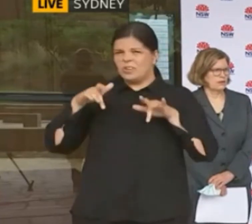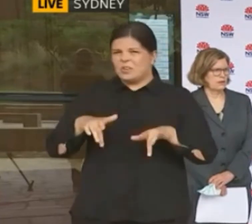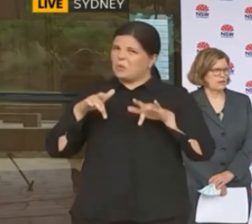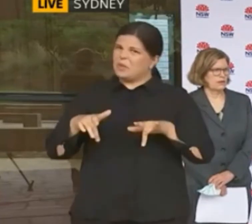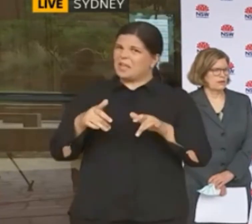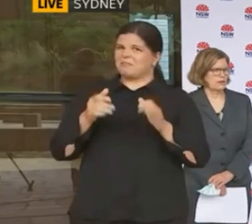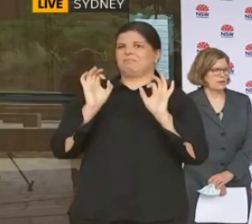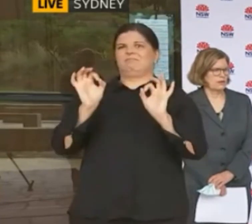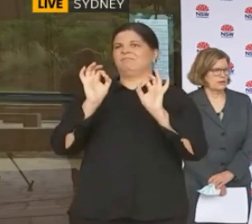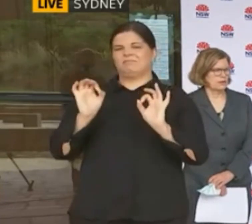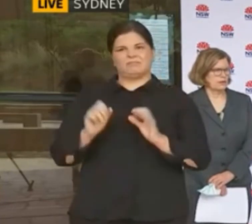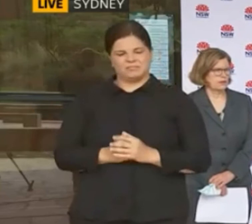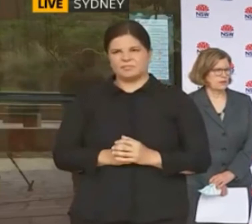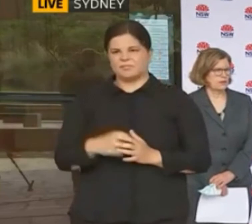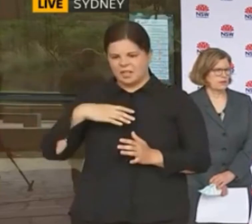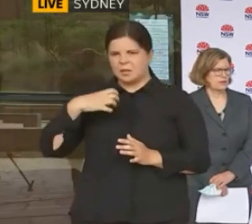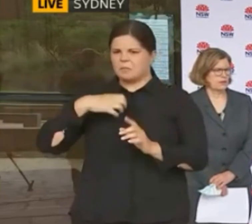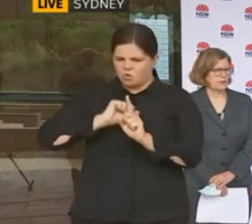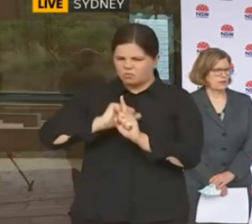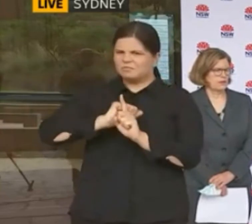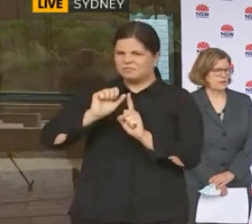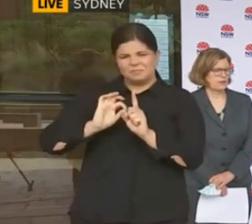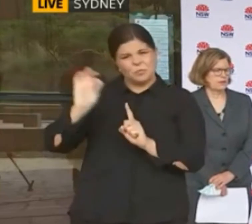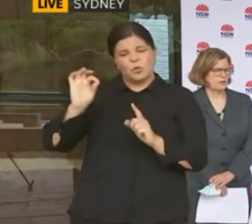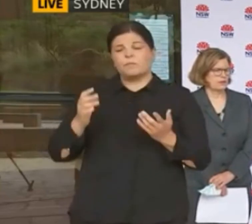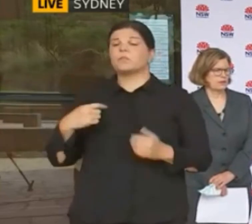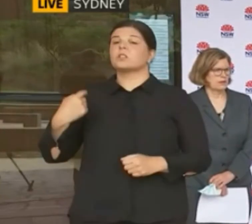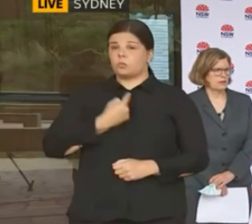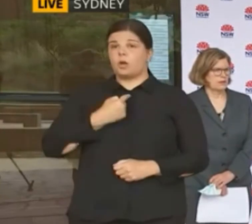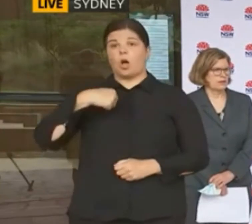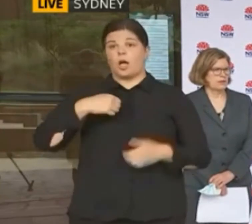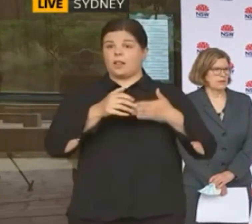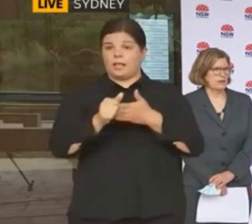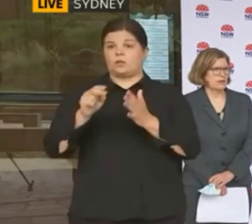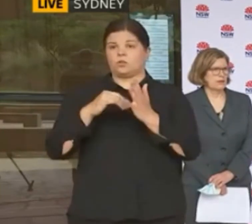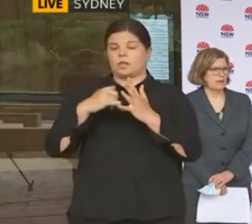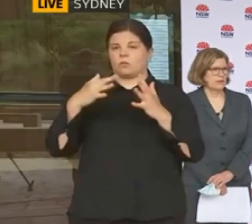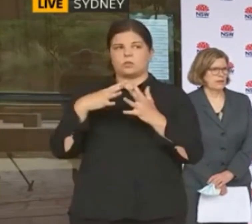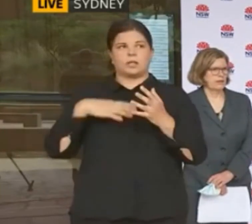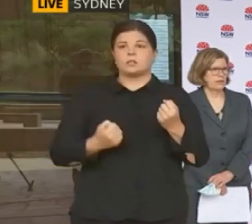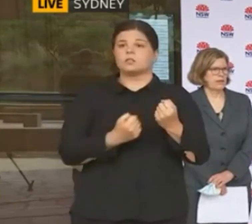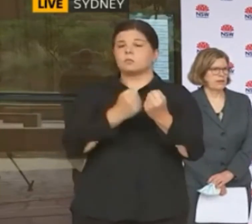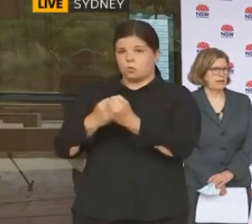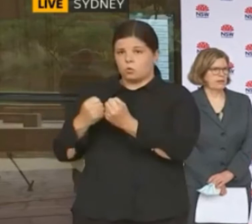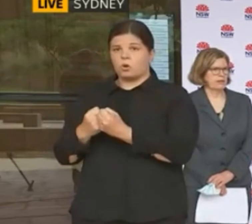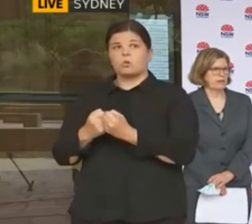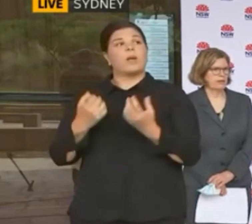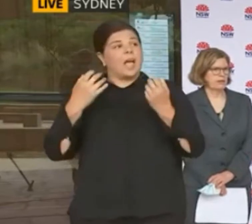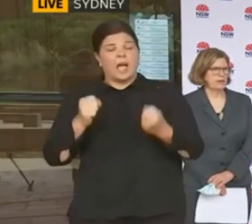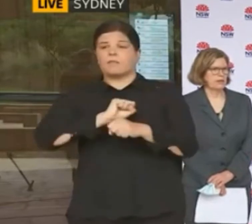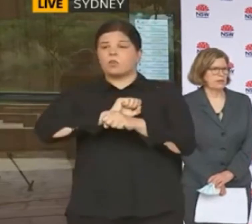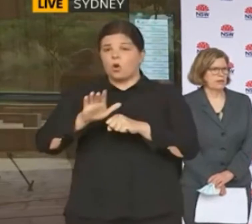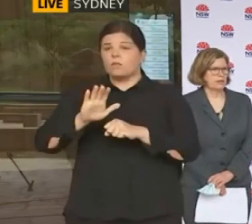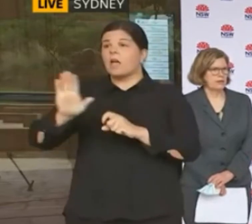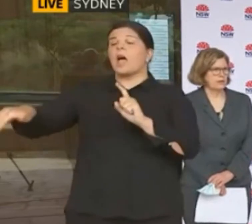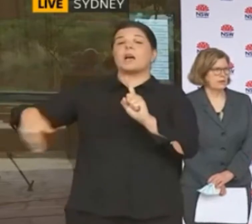Our responsibility, my responsibility as the leader of New South Wales, is to provide support to our citizens to live in a COVID-safe way until